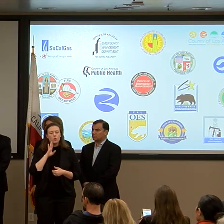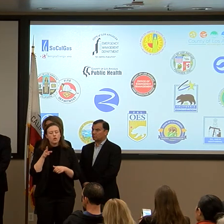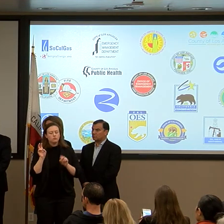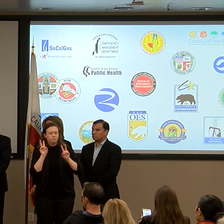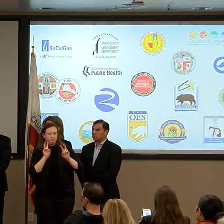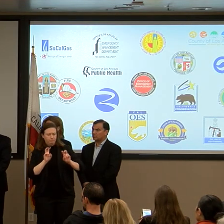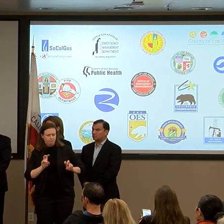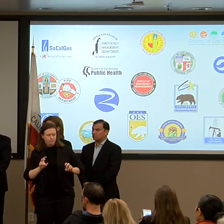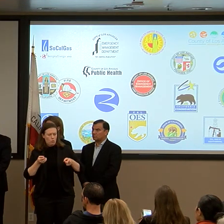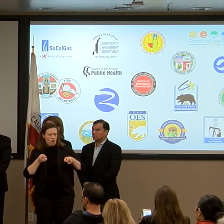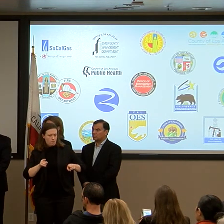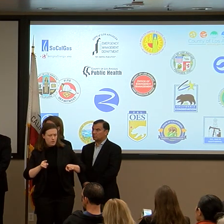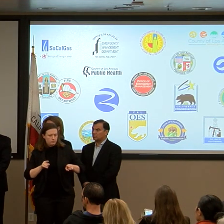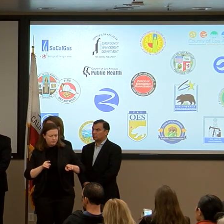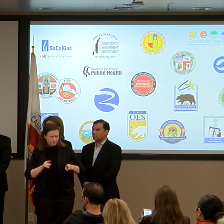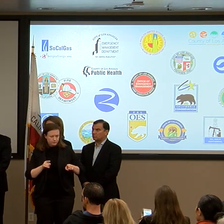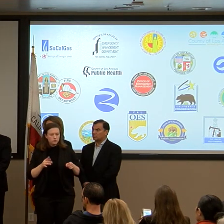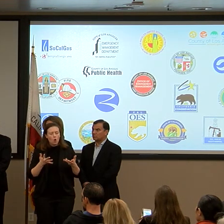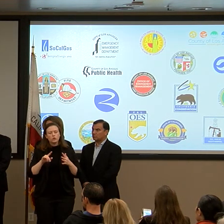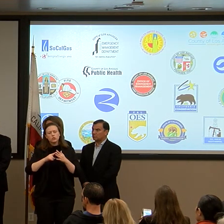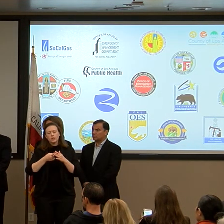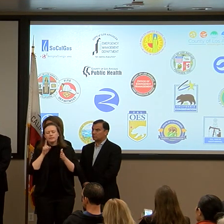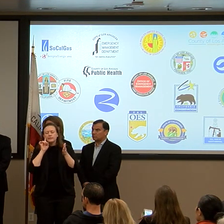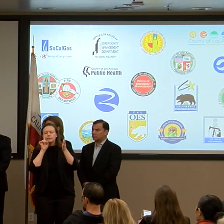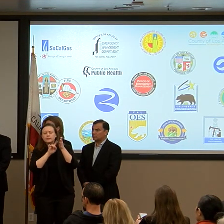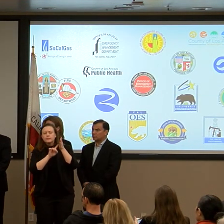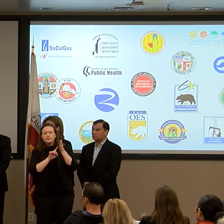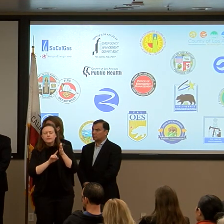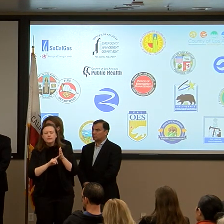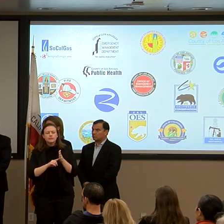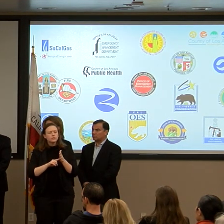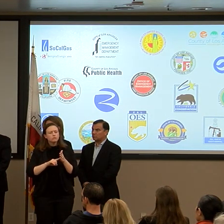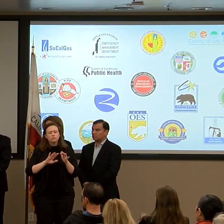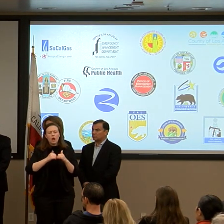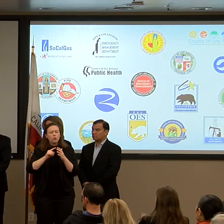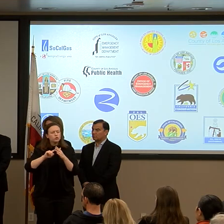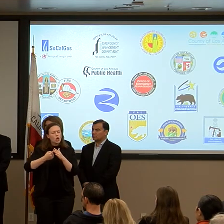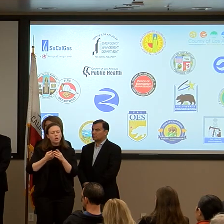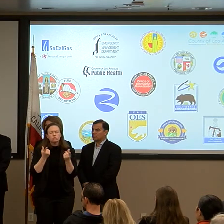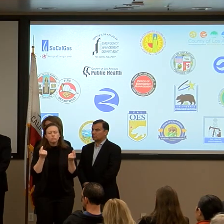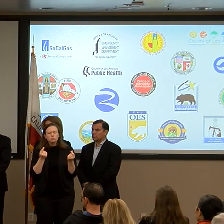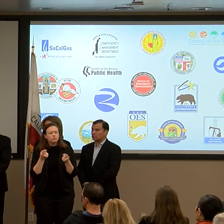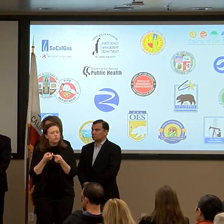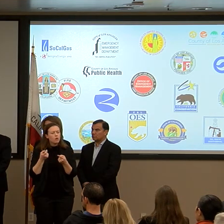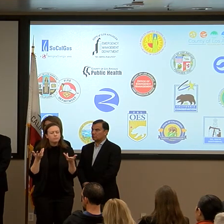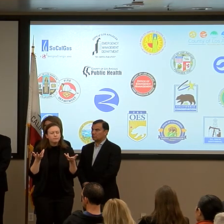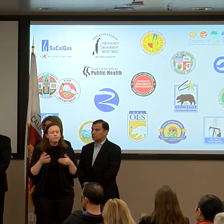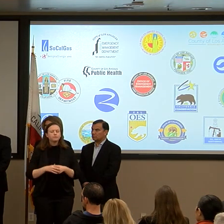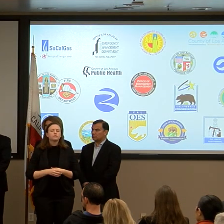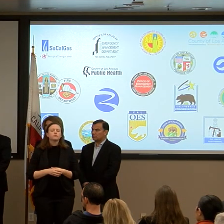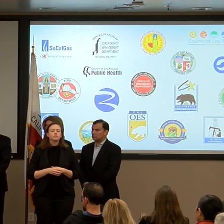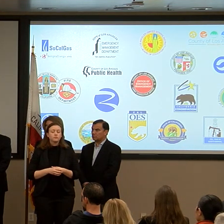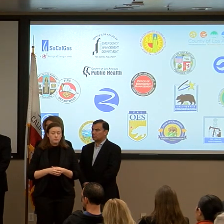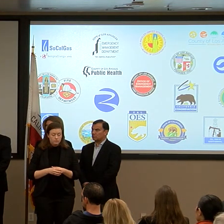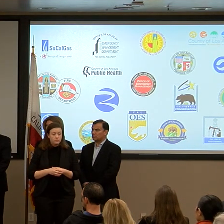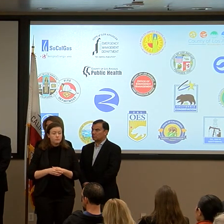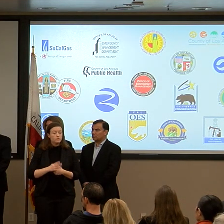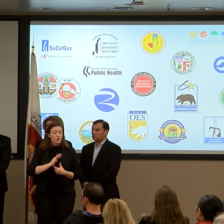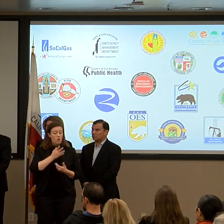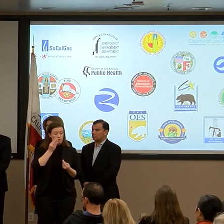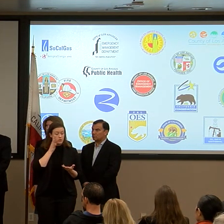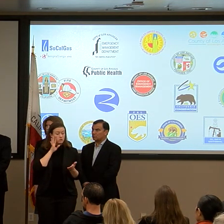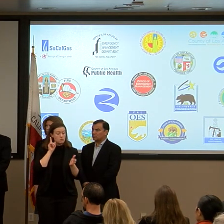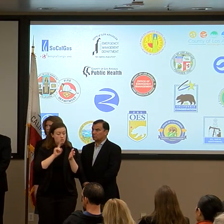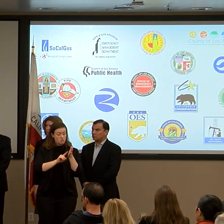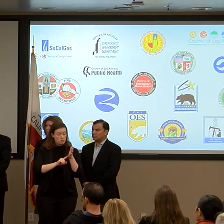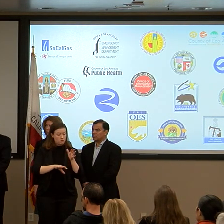Utilities Commission have already started to investigate the cause of the leak. What we learn from the findings of those investigations is going to guide us